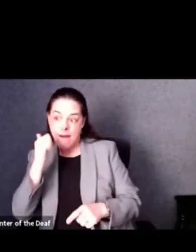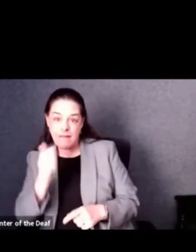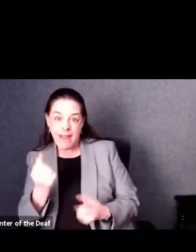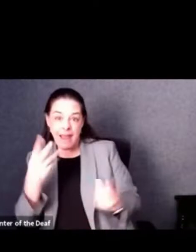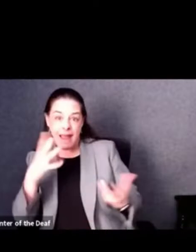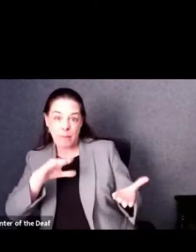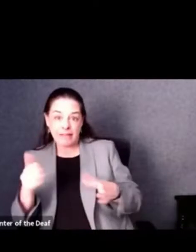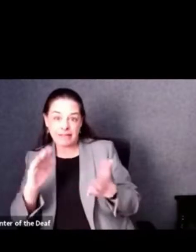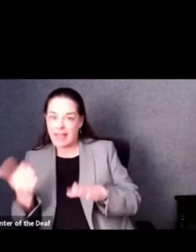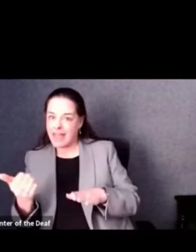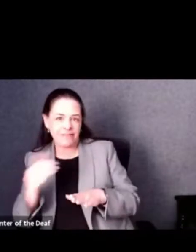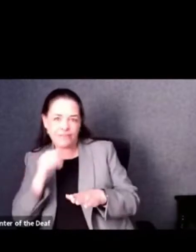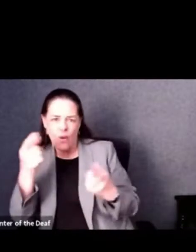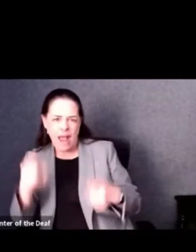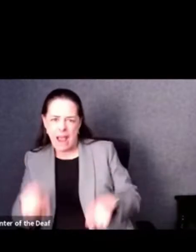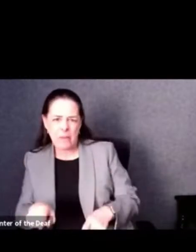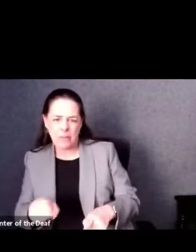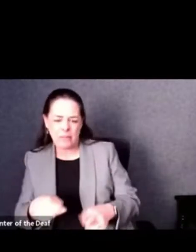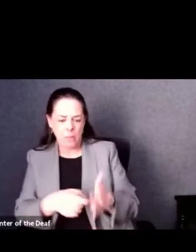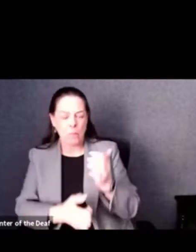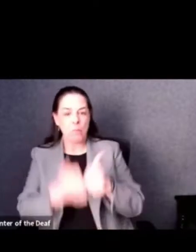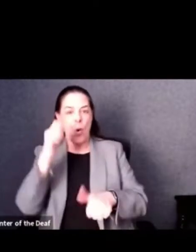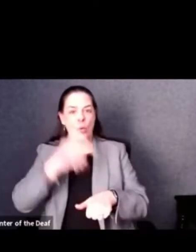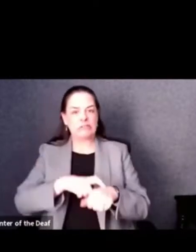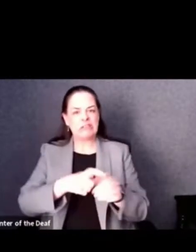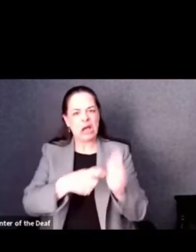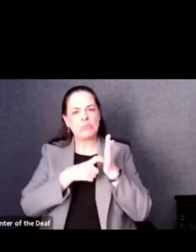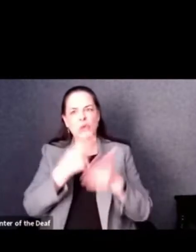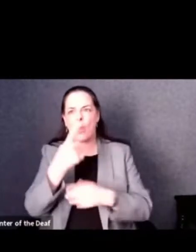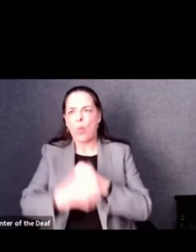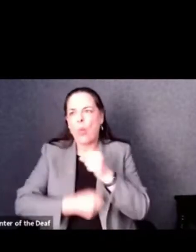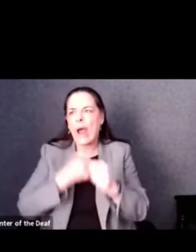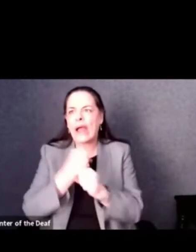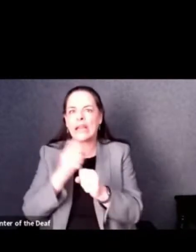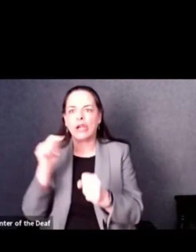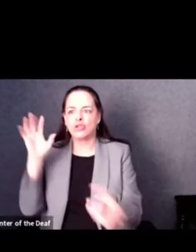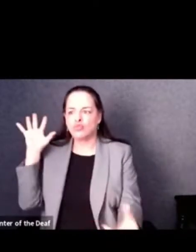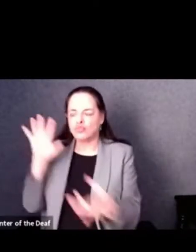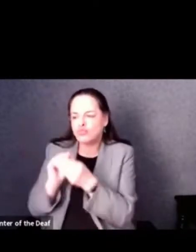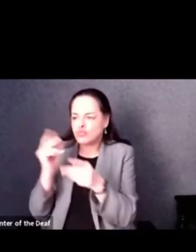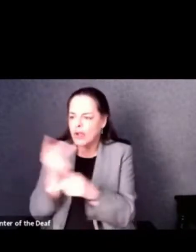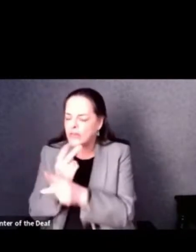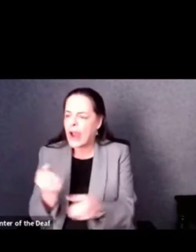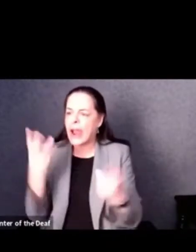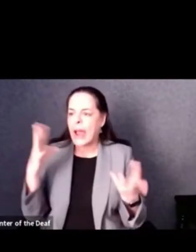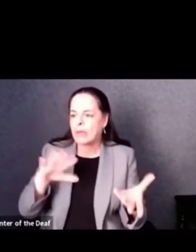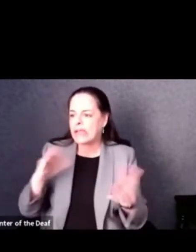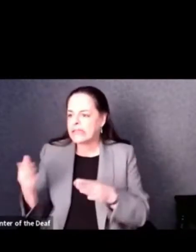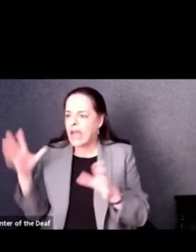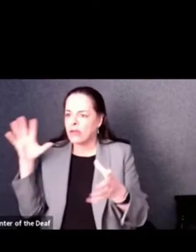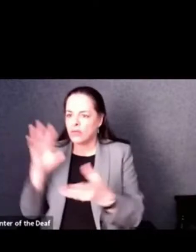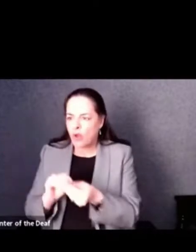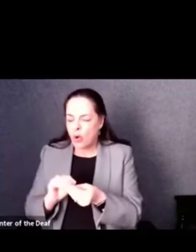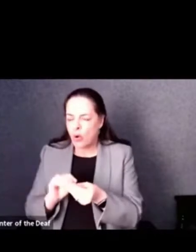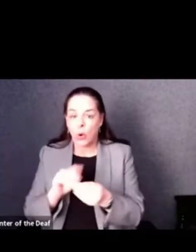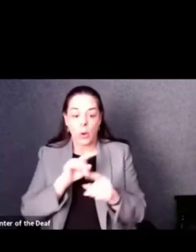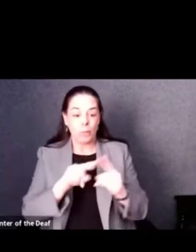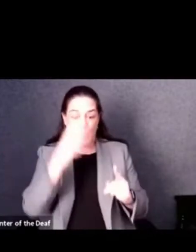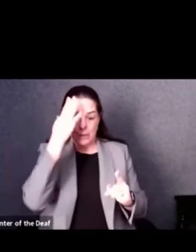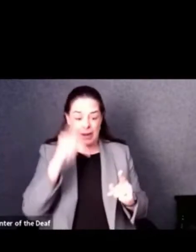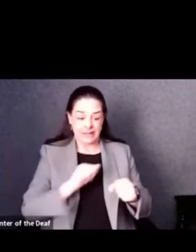more to compile this type of data. But because of the real-time nature of the pandemic, data is published at a much faster